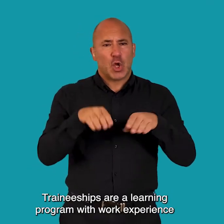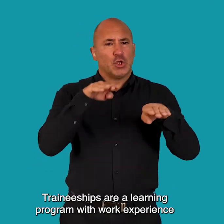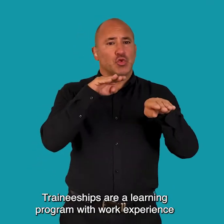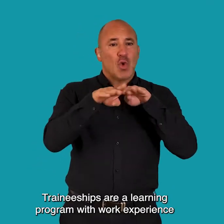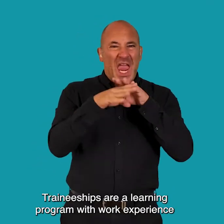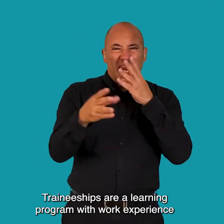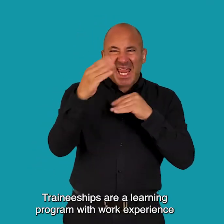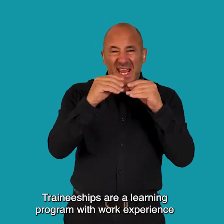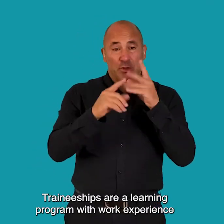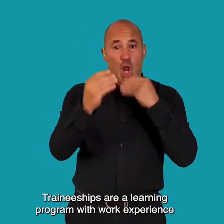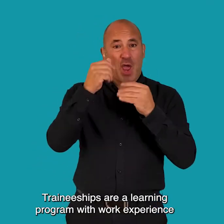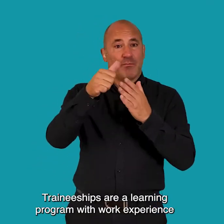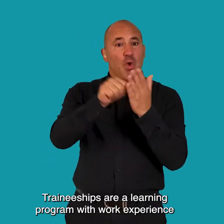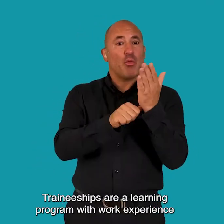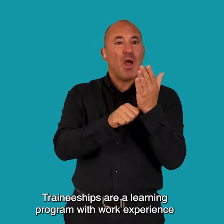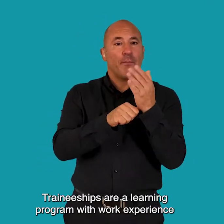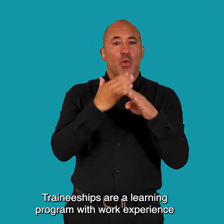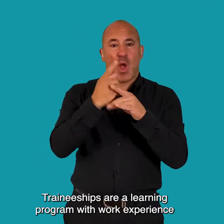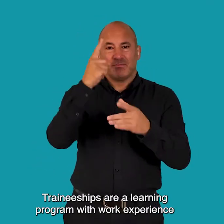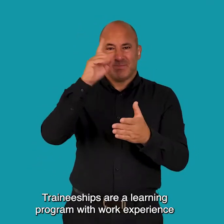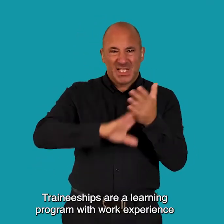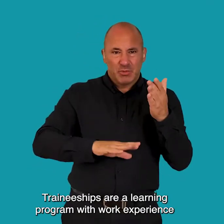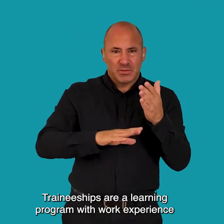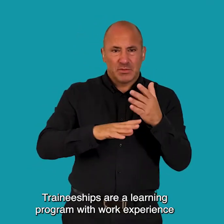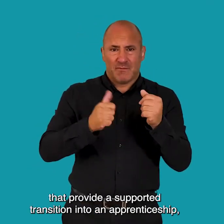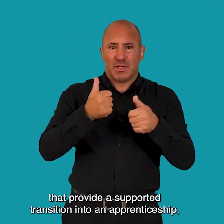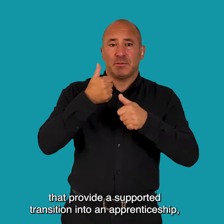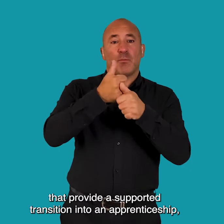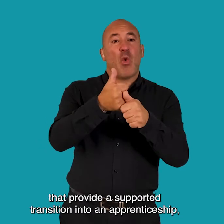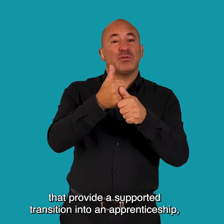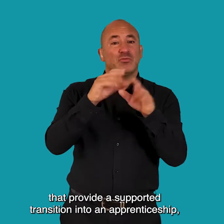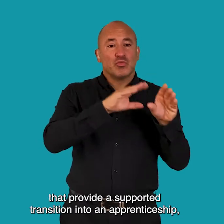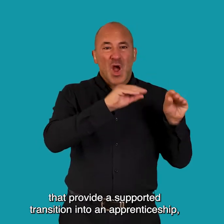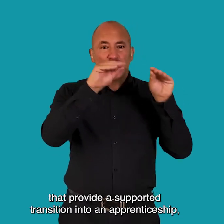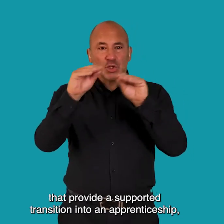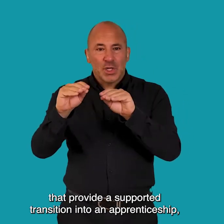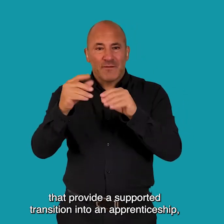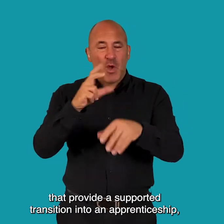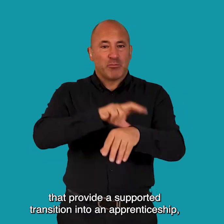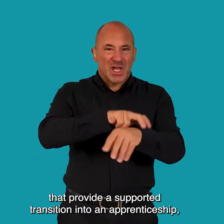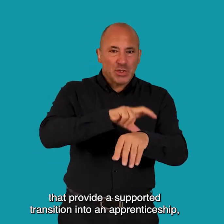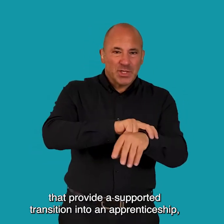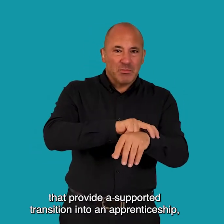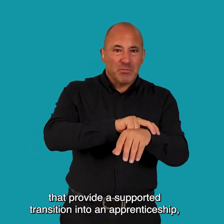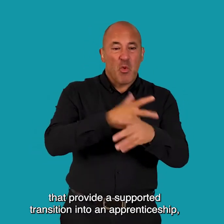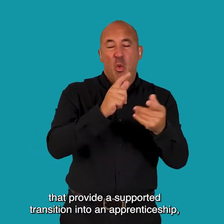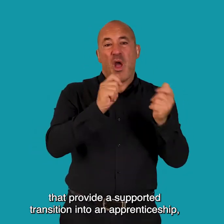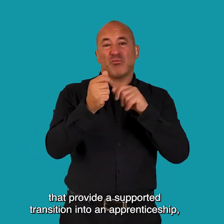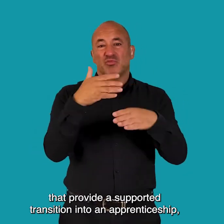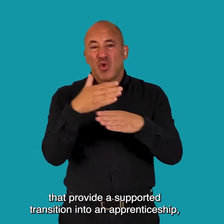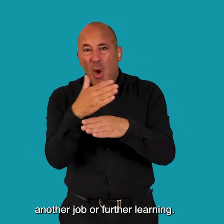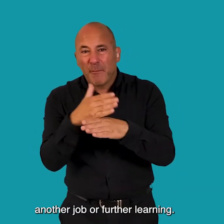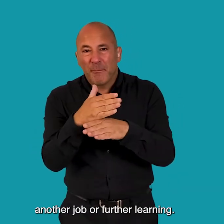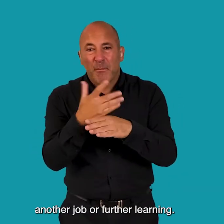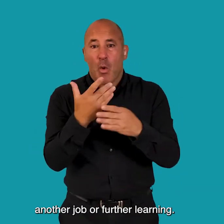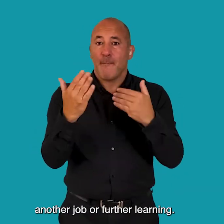Traineeships are a learning program with work experience that provide a supported transition into an apprenticeship, another job, or